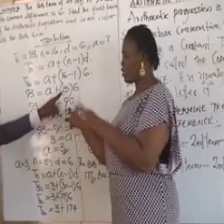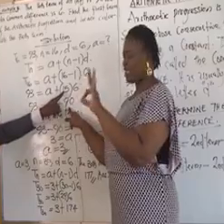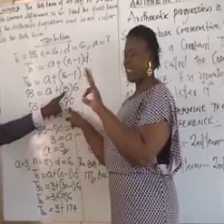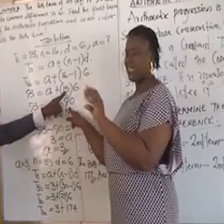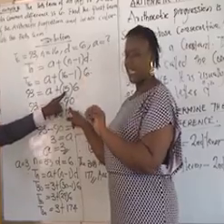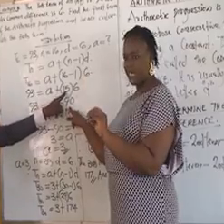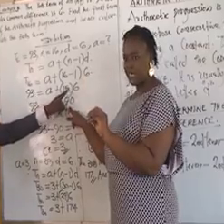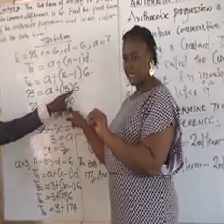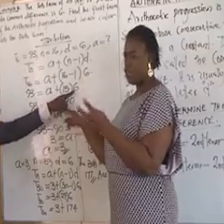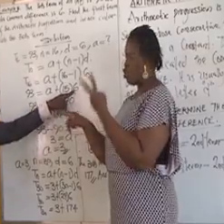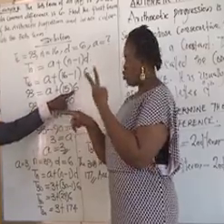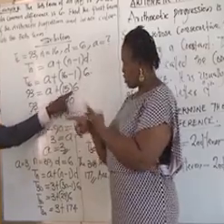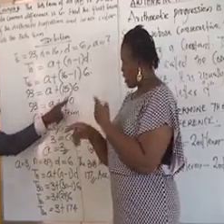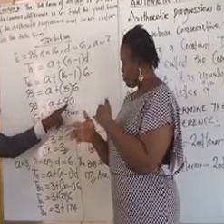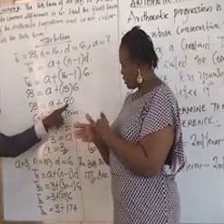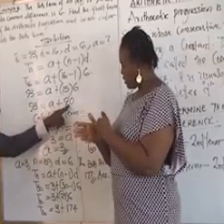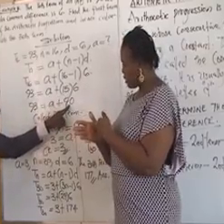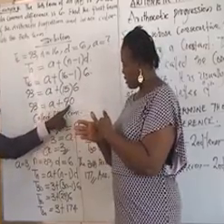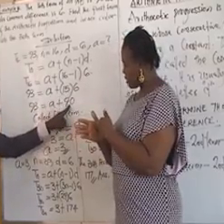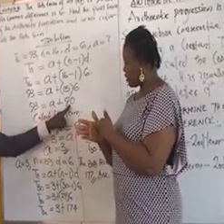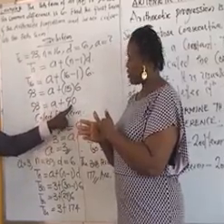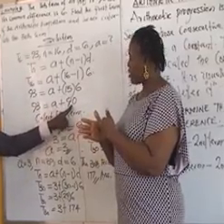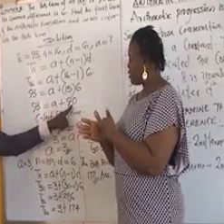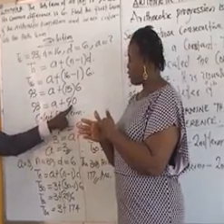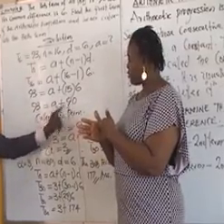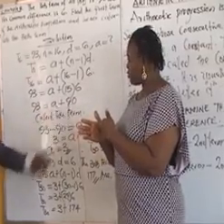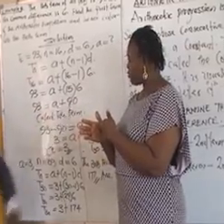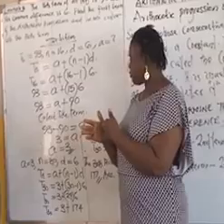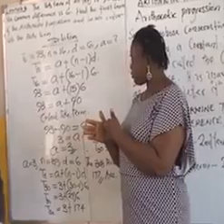plus 15 times 6, we have 90.